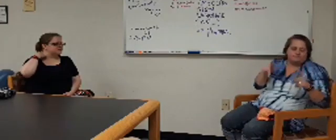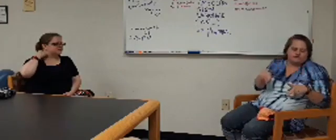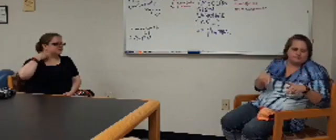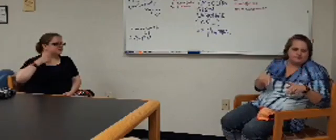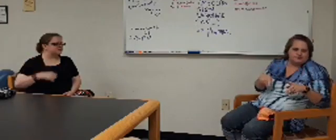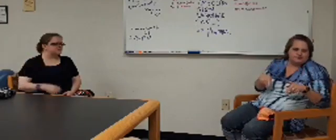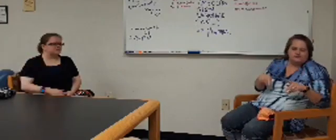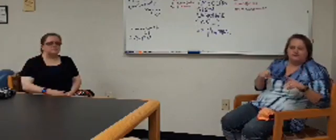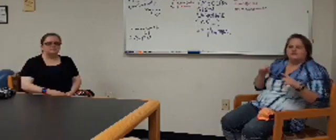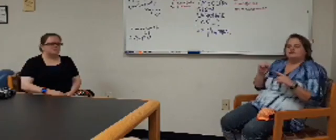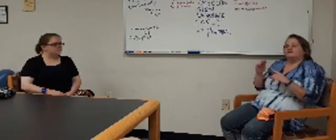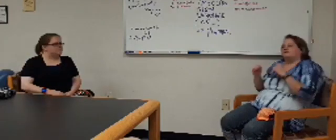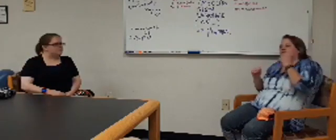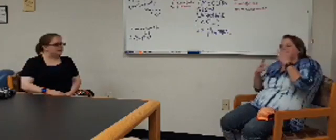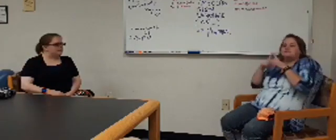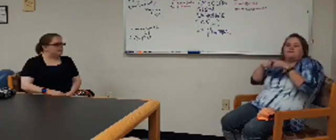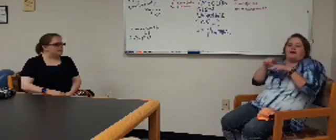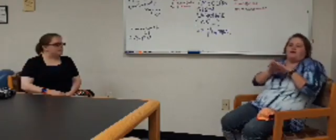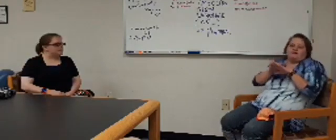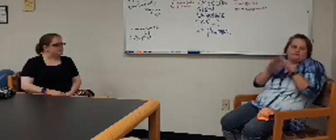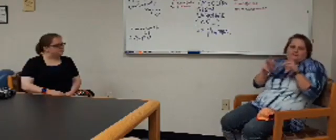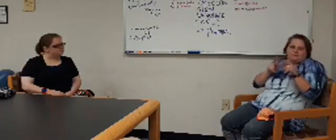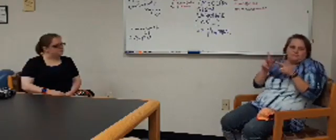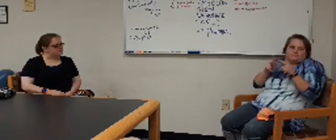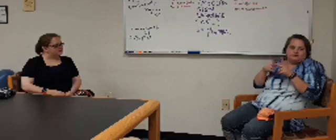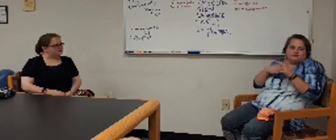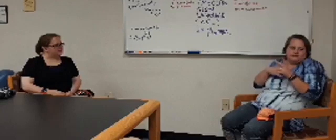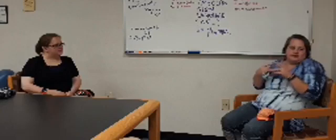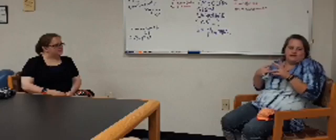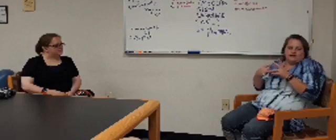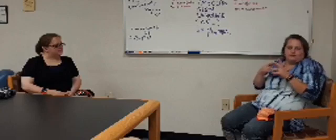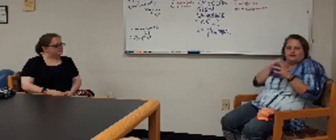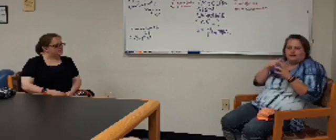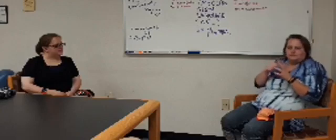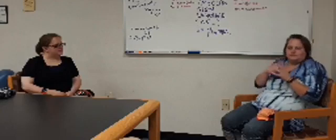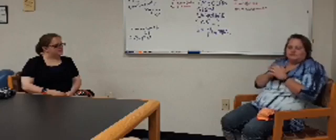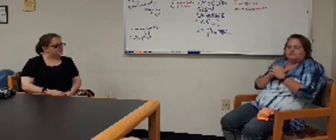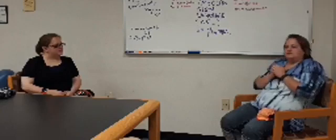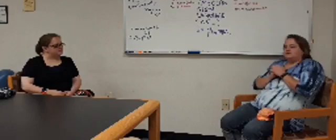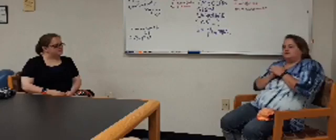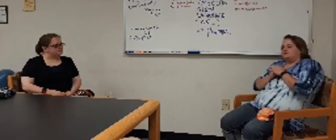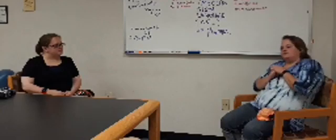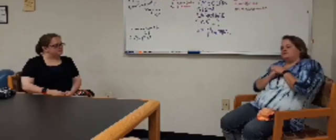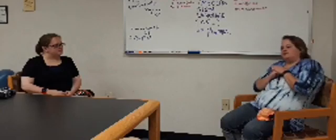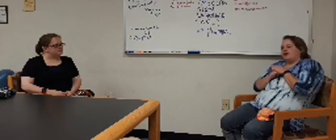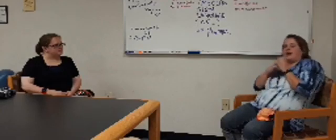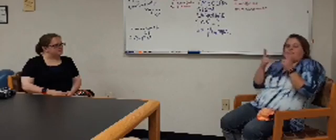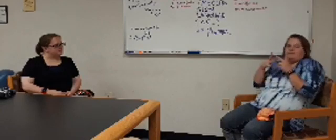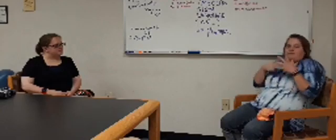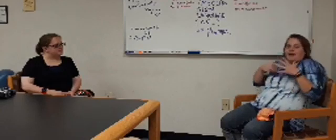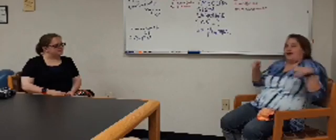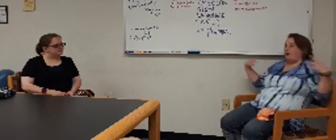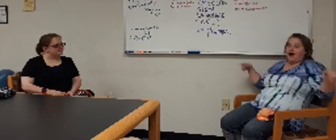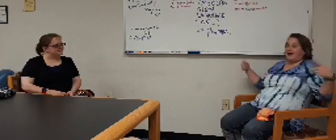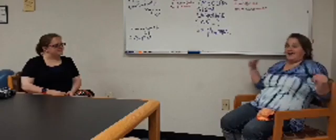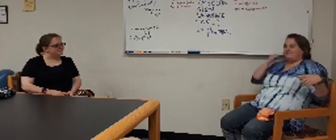Okay. So it depends on people if they like or not. So a lot of people like party every day.